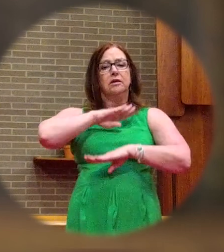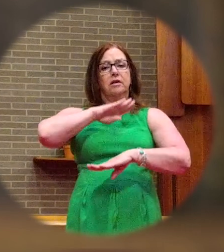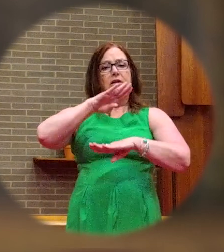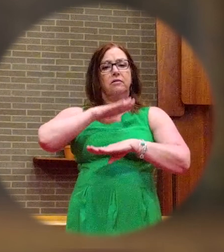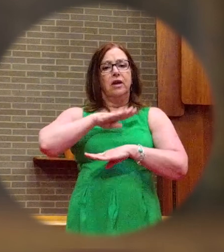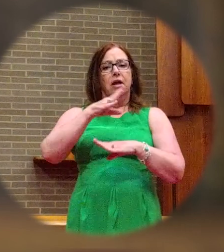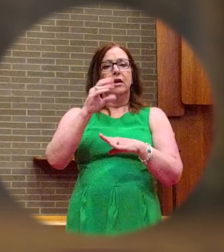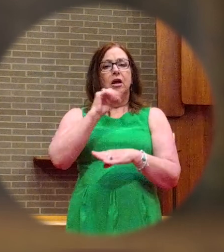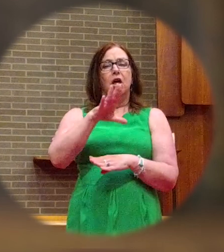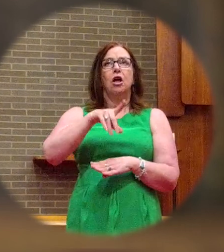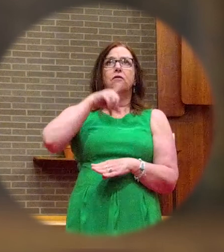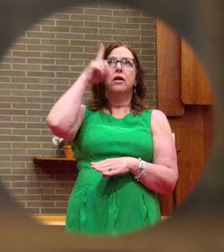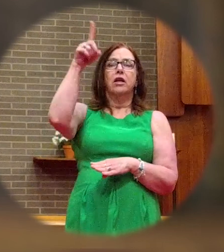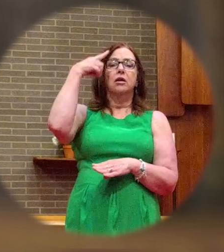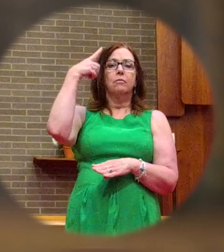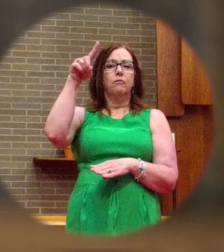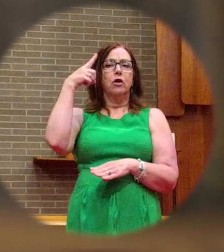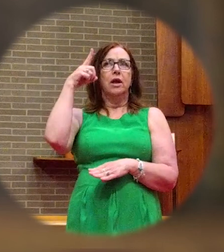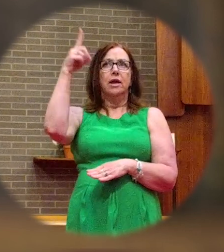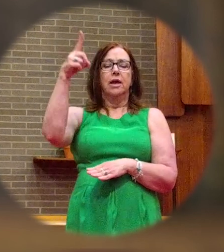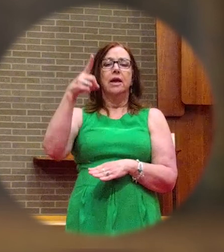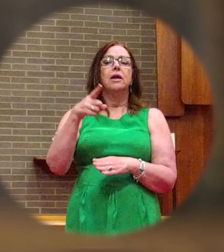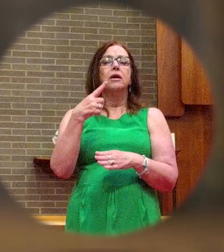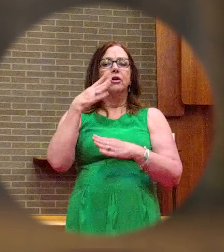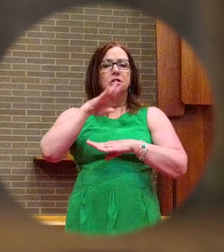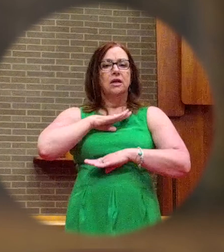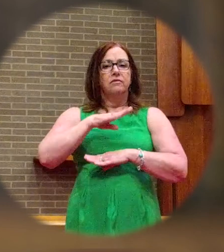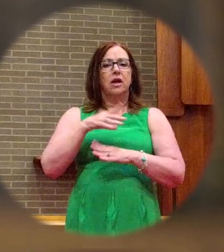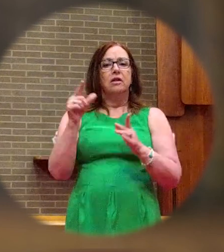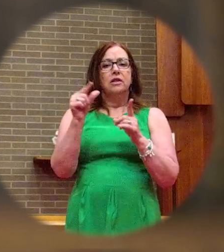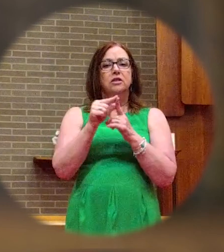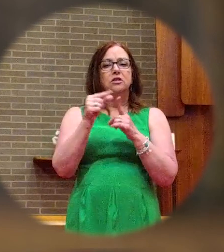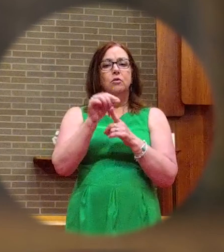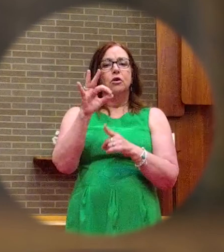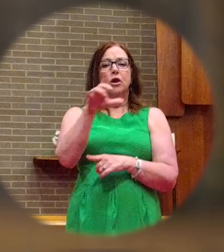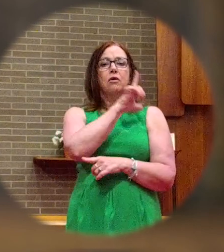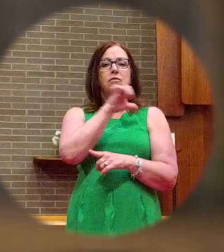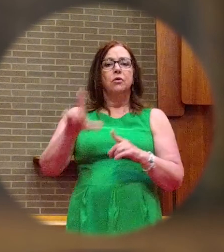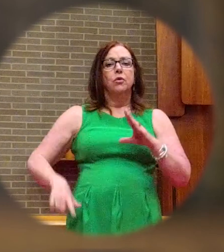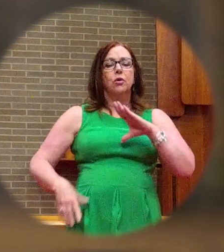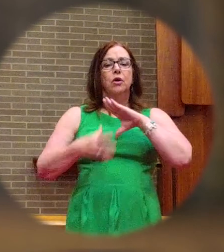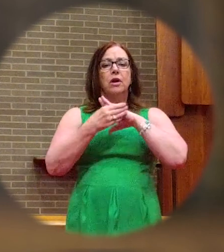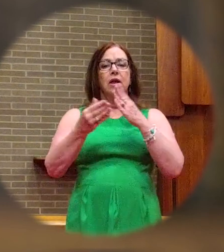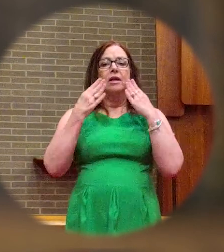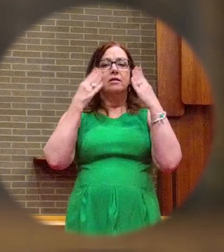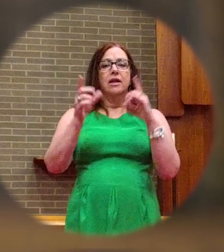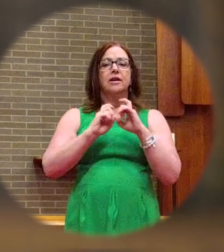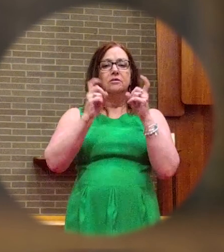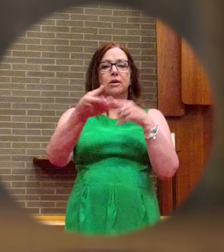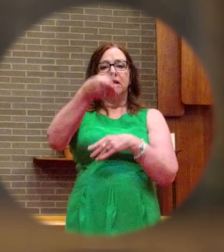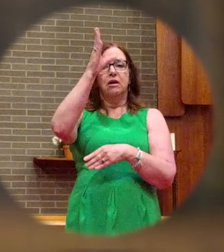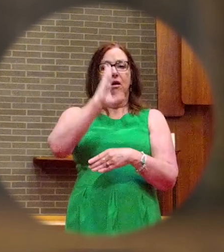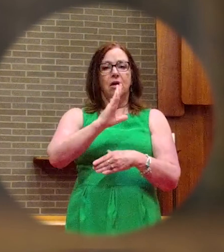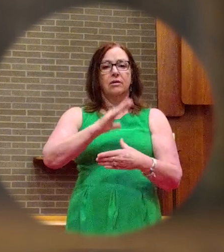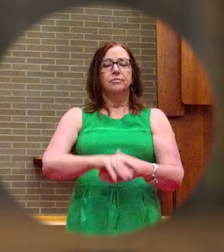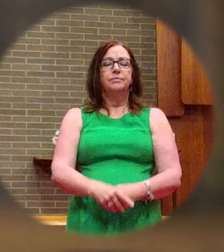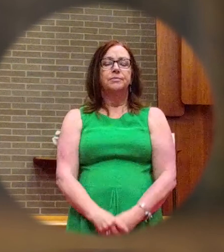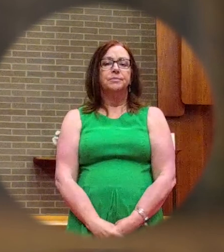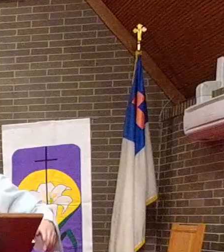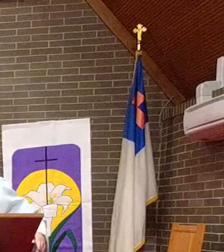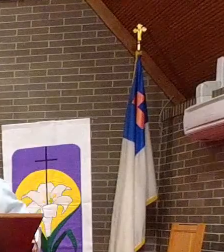fullness of him who fills all in all." This is the word of the Lord. Thanks be to God.